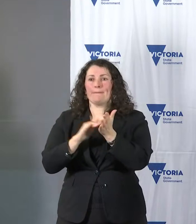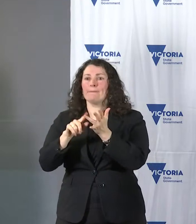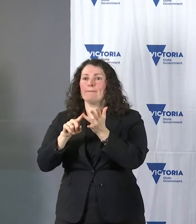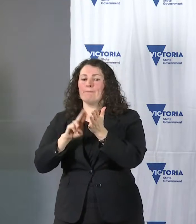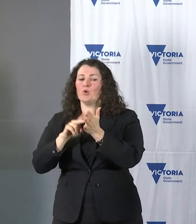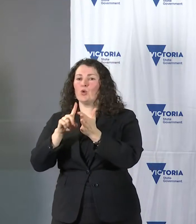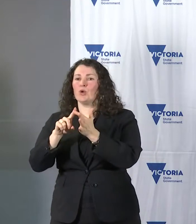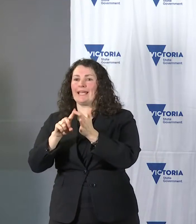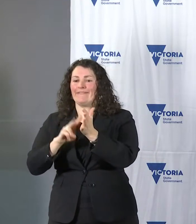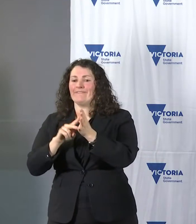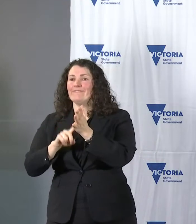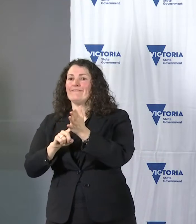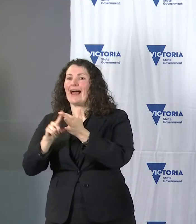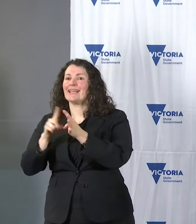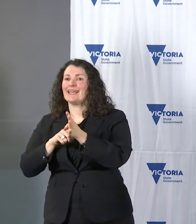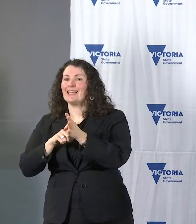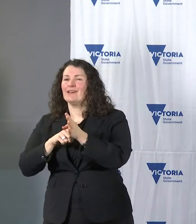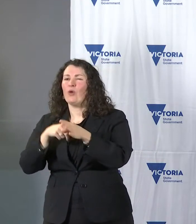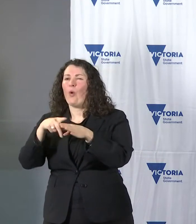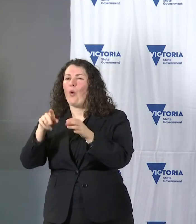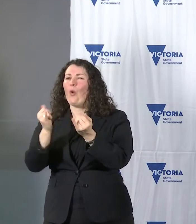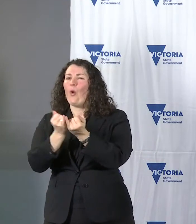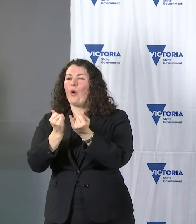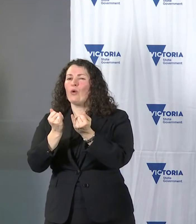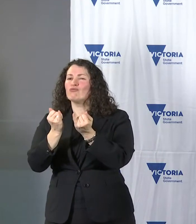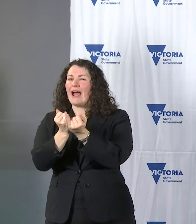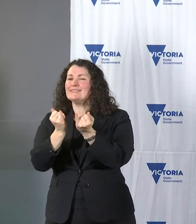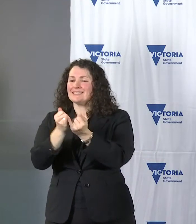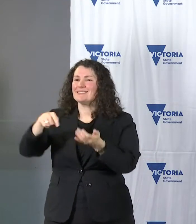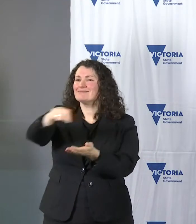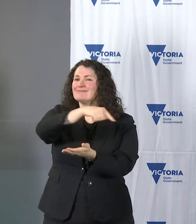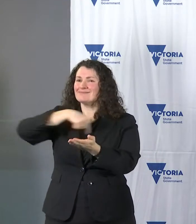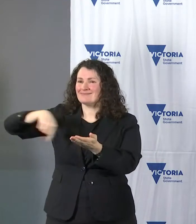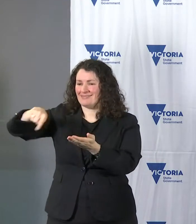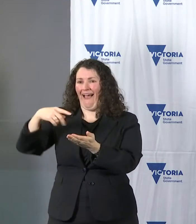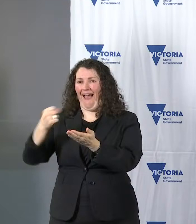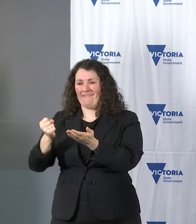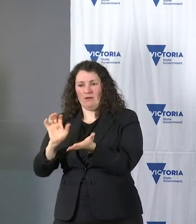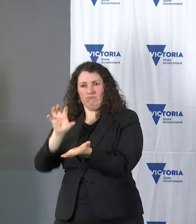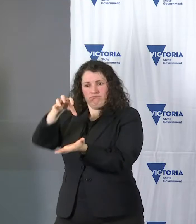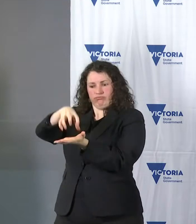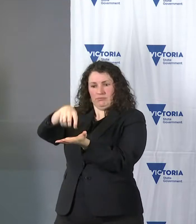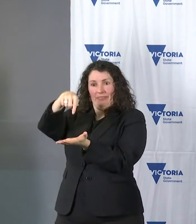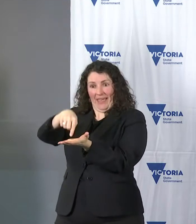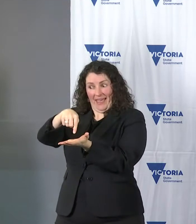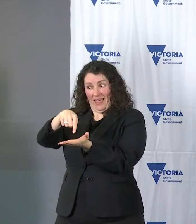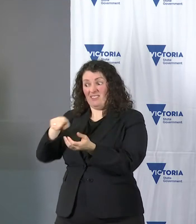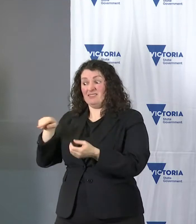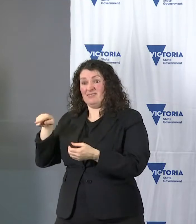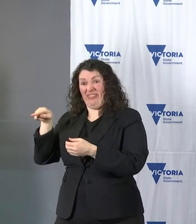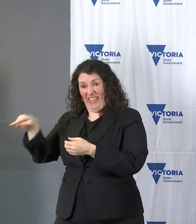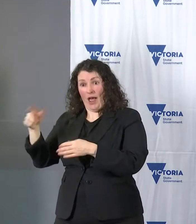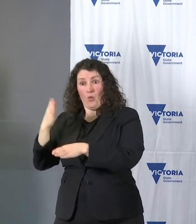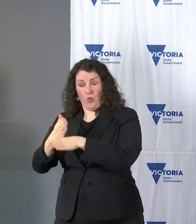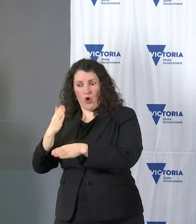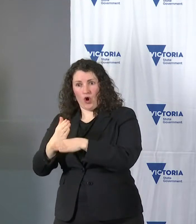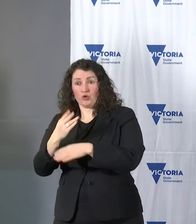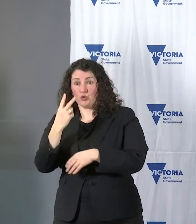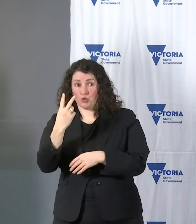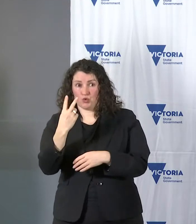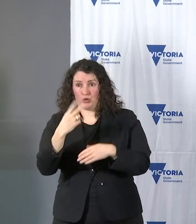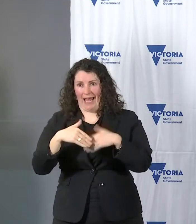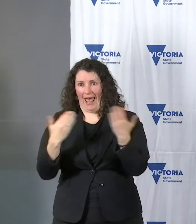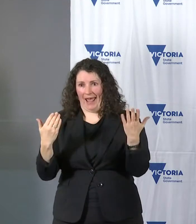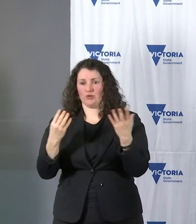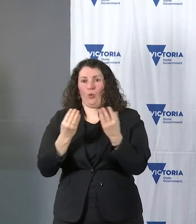their tests on Monday, that they worked at least 2 days whilst infectious. We do